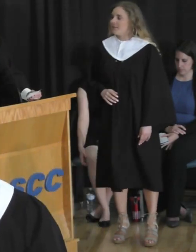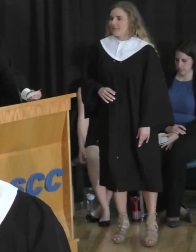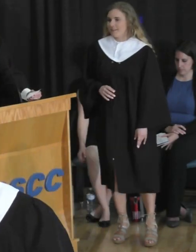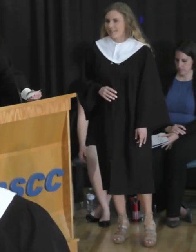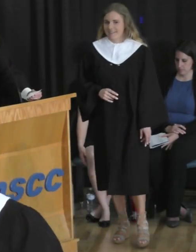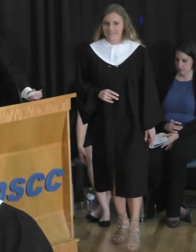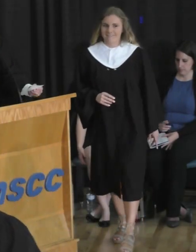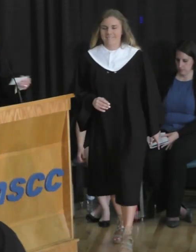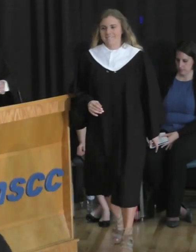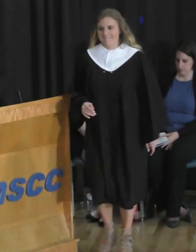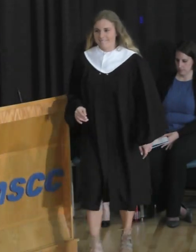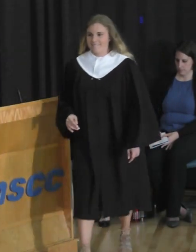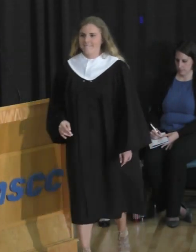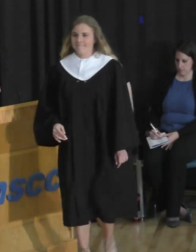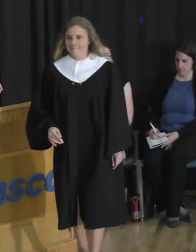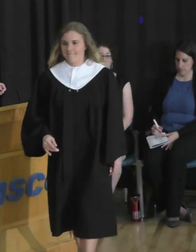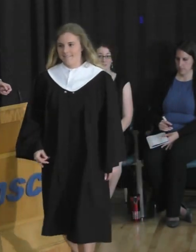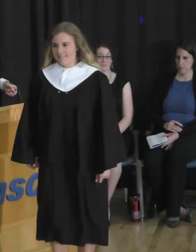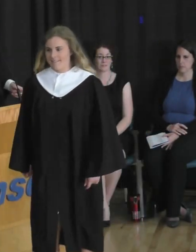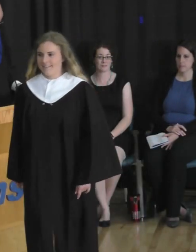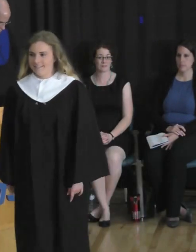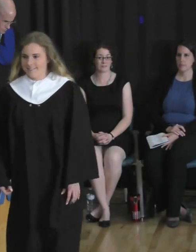Ingrid Pettipaw.